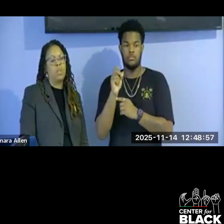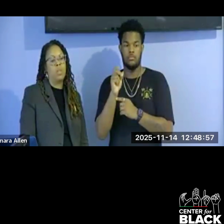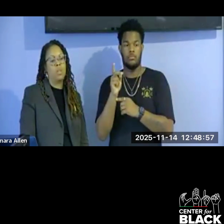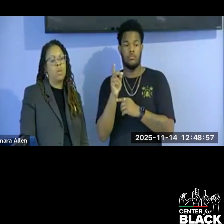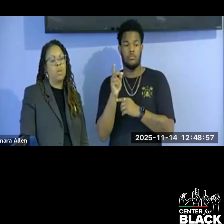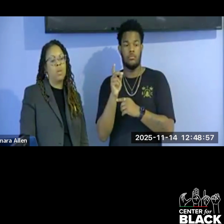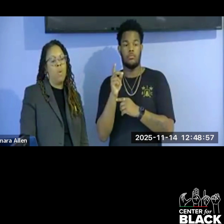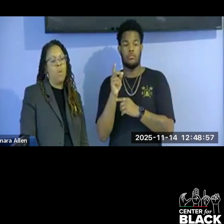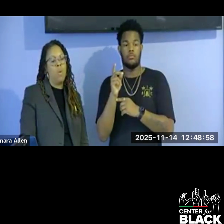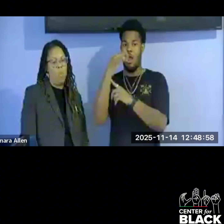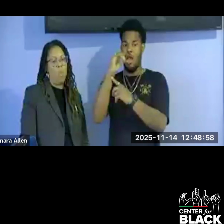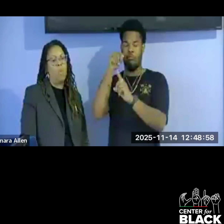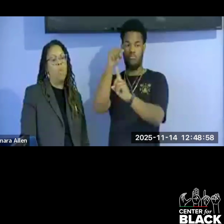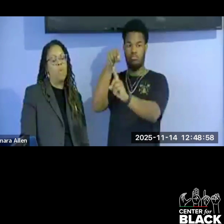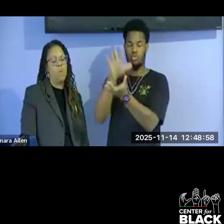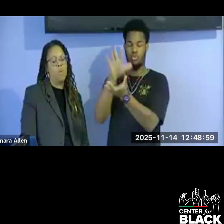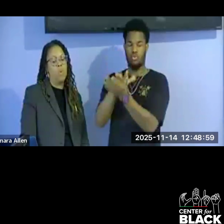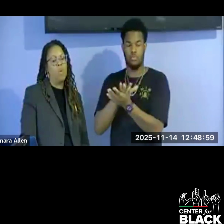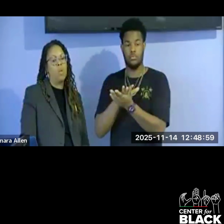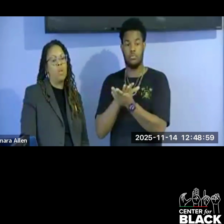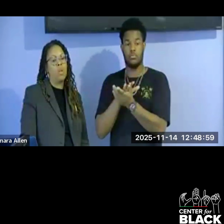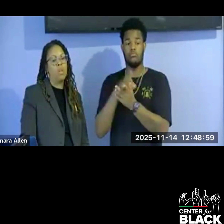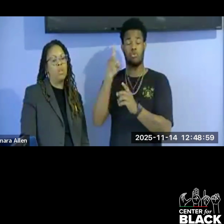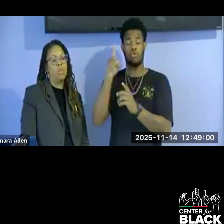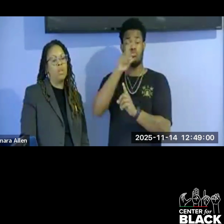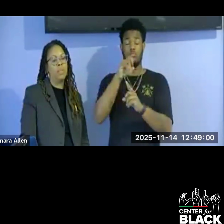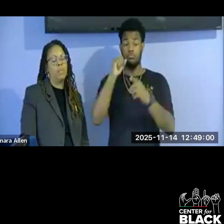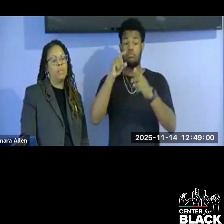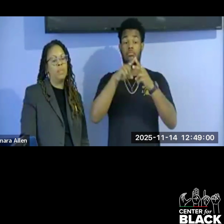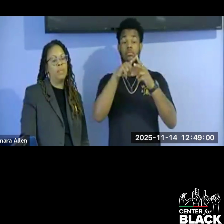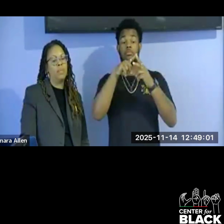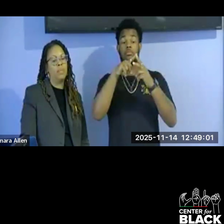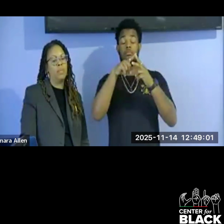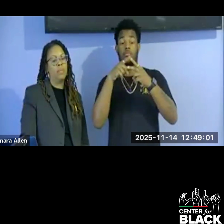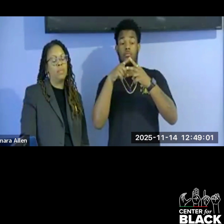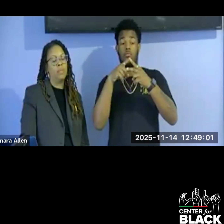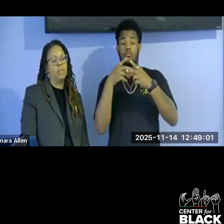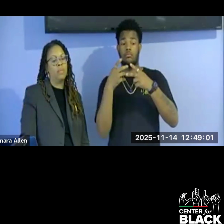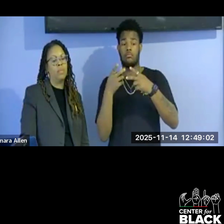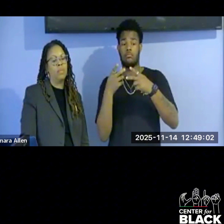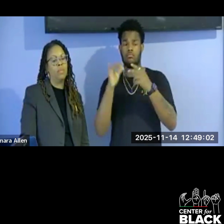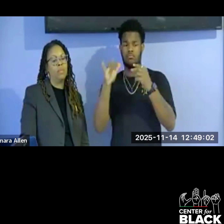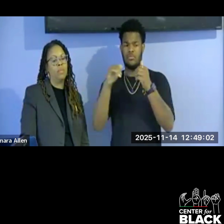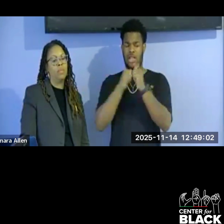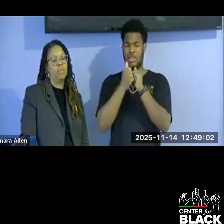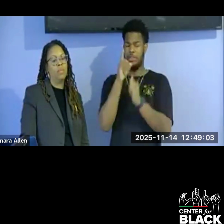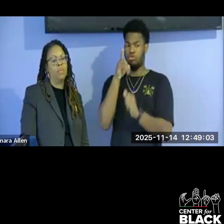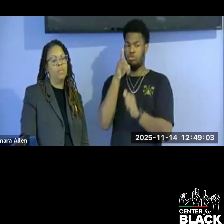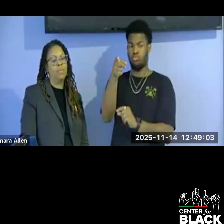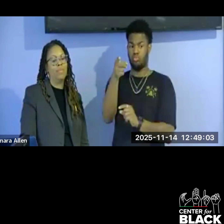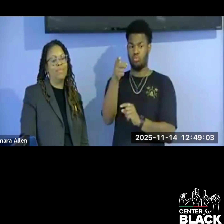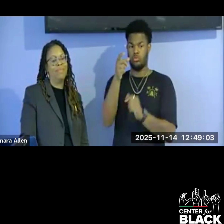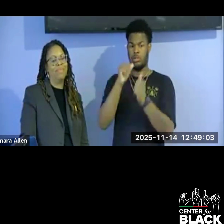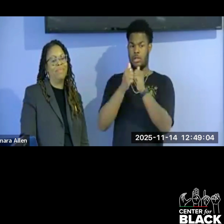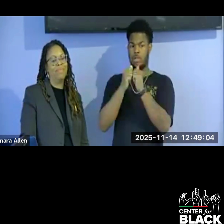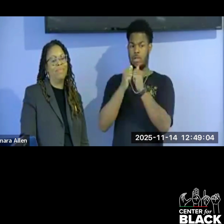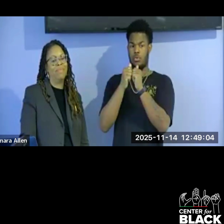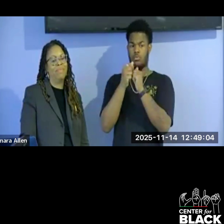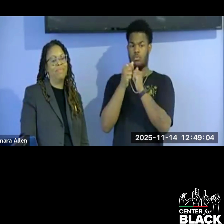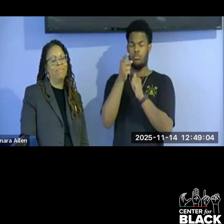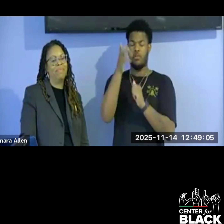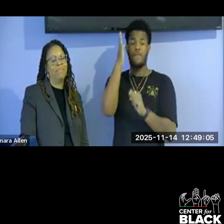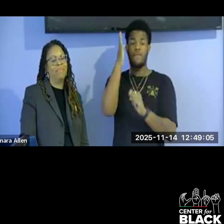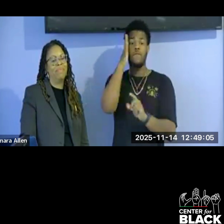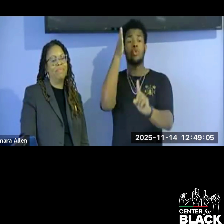because she was Black and brilliant than he is. He's been bullying her for a very long time. It led to him